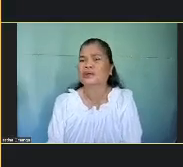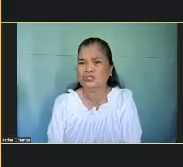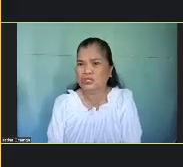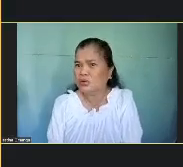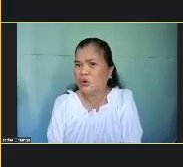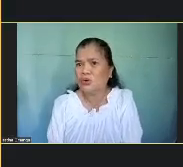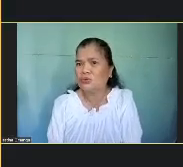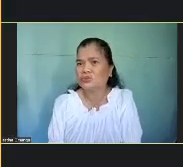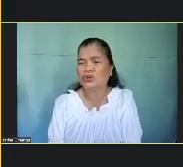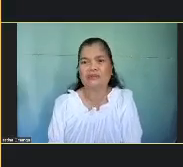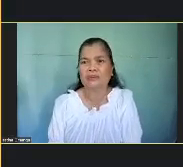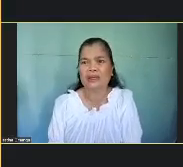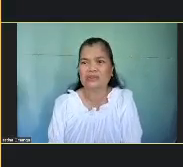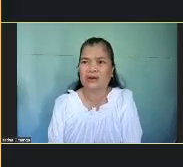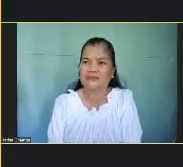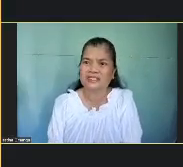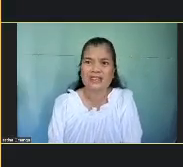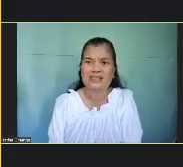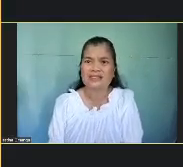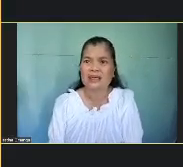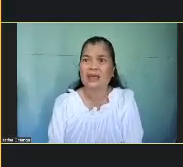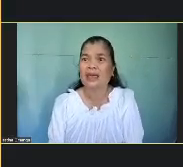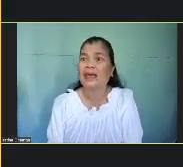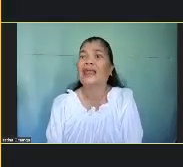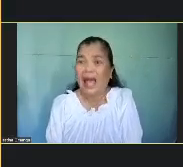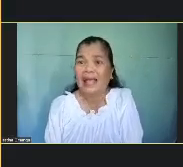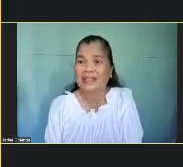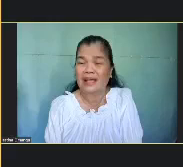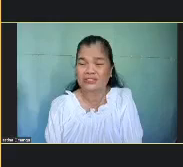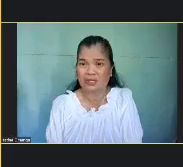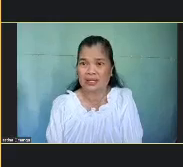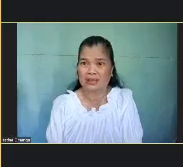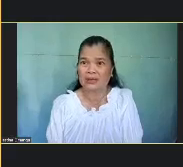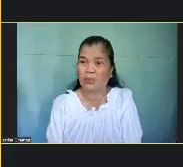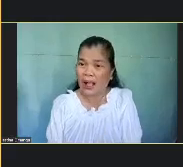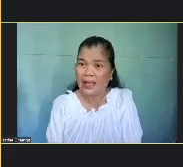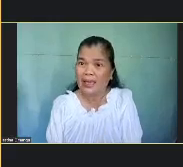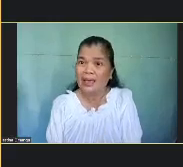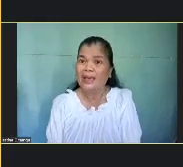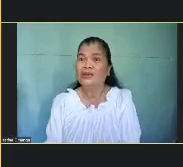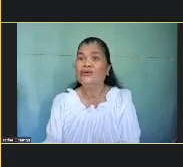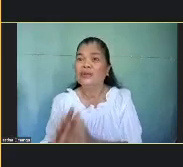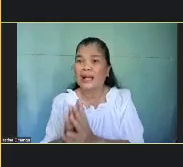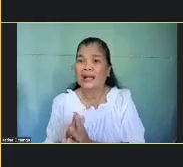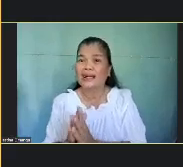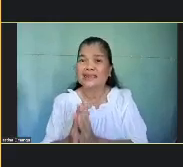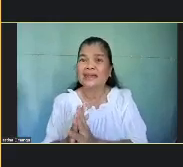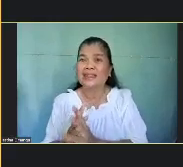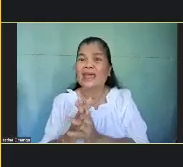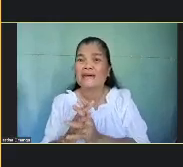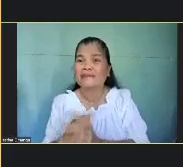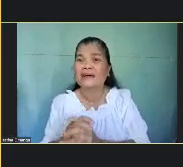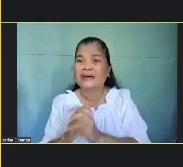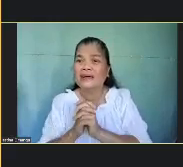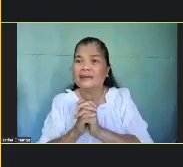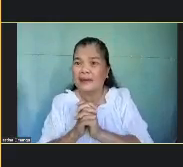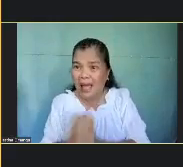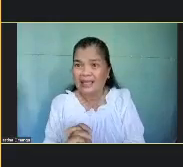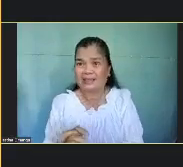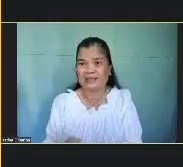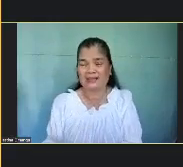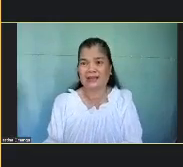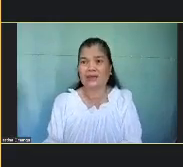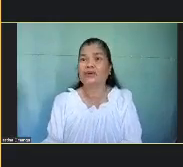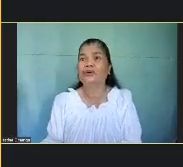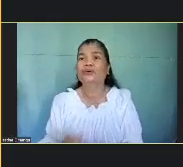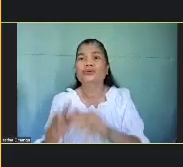LGUs, GOs, government offices, lahat actually. Why? Yun nga, kasi they have the